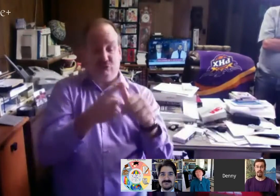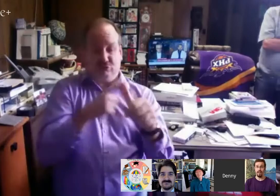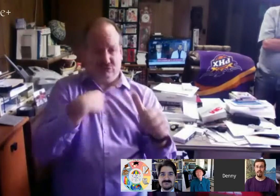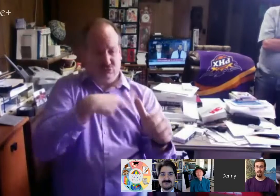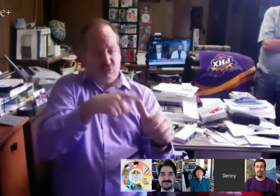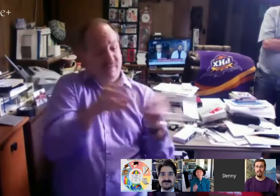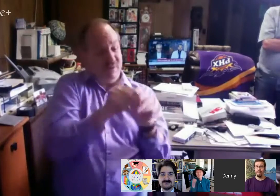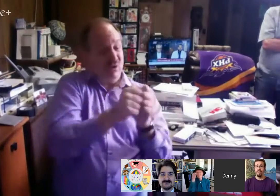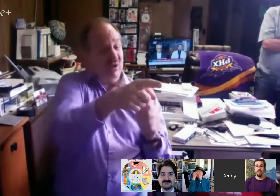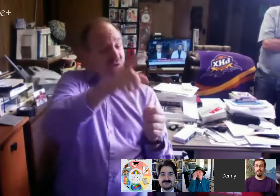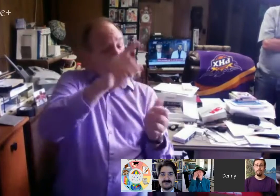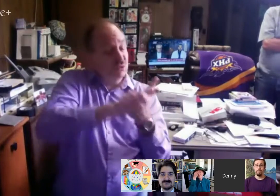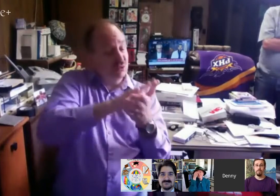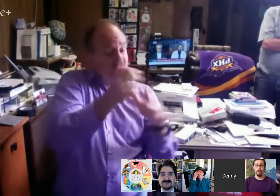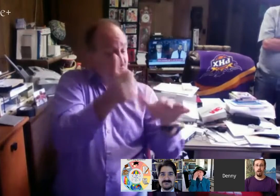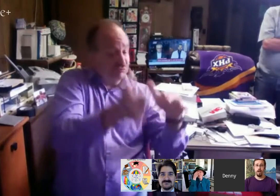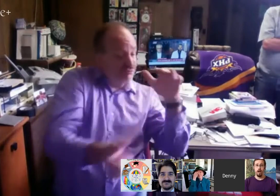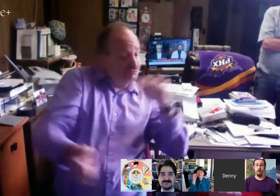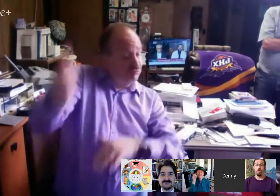sign writing.